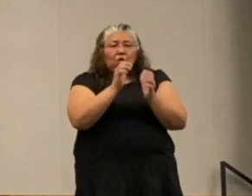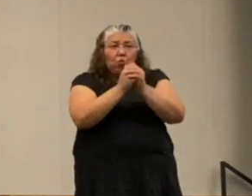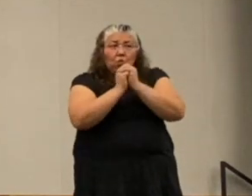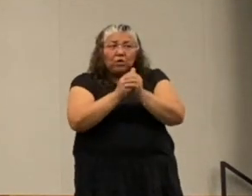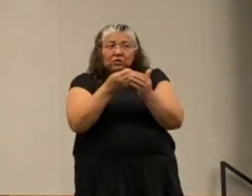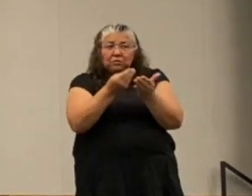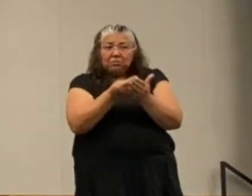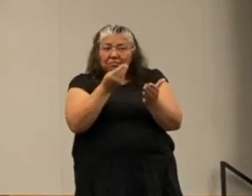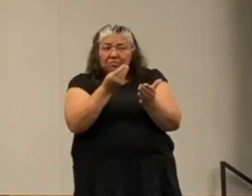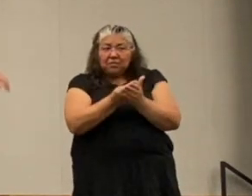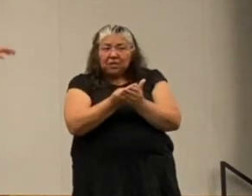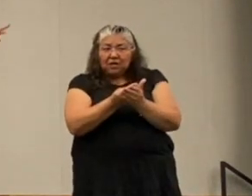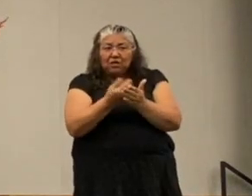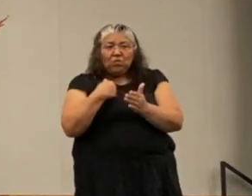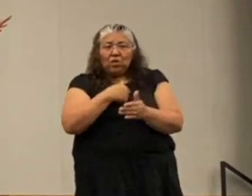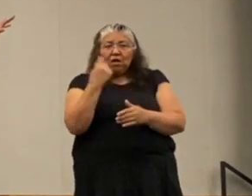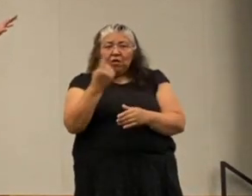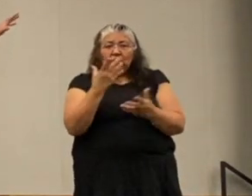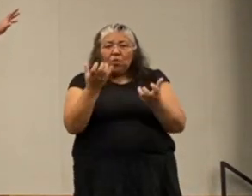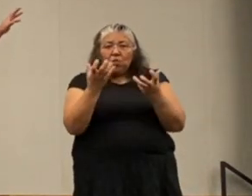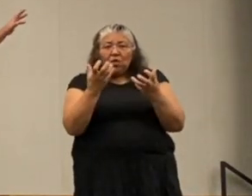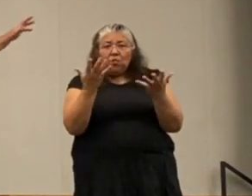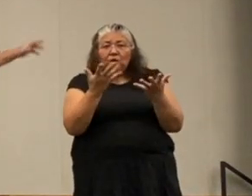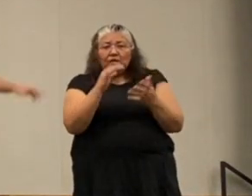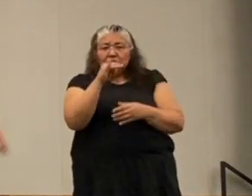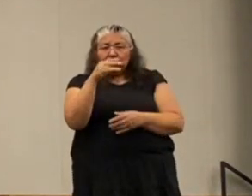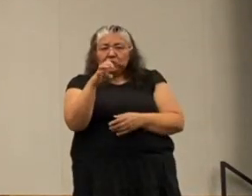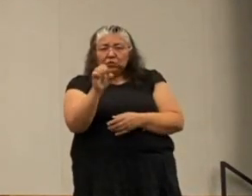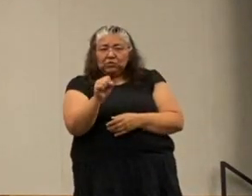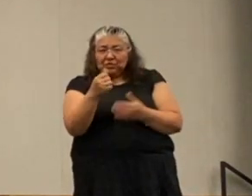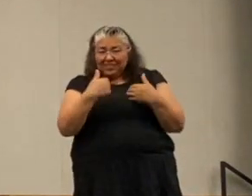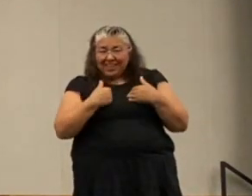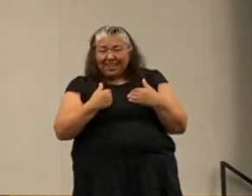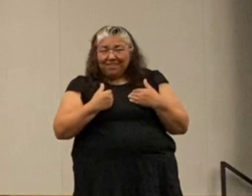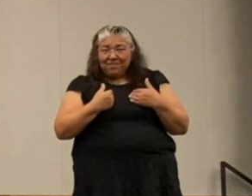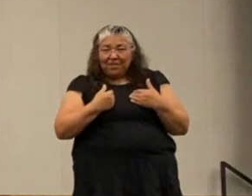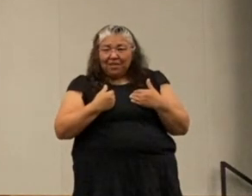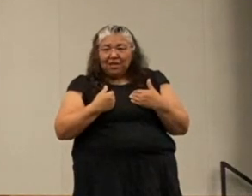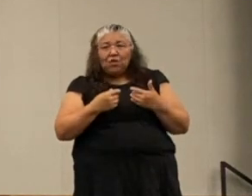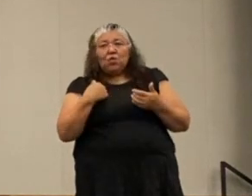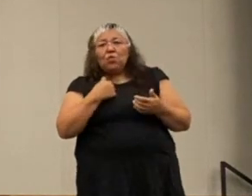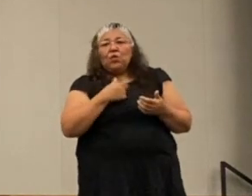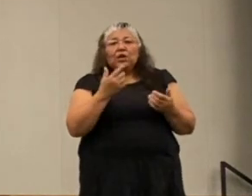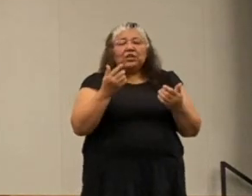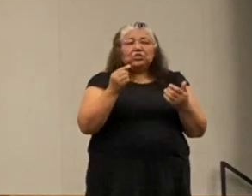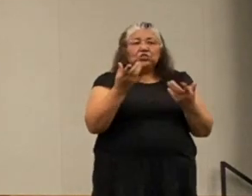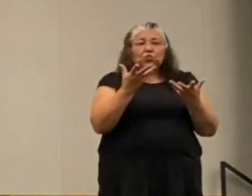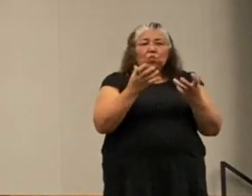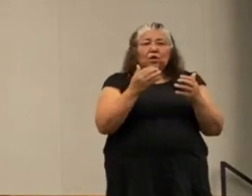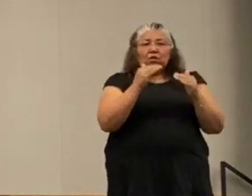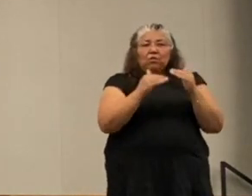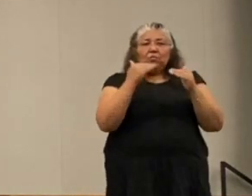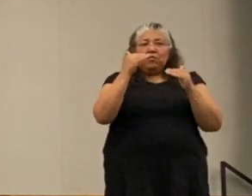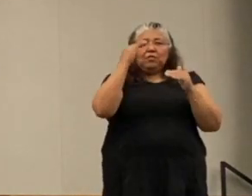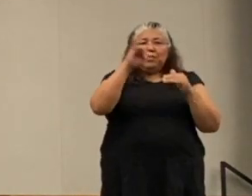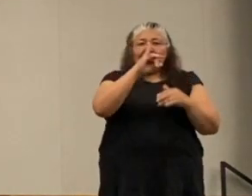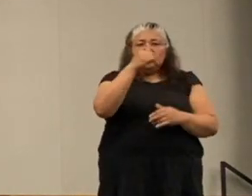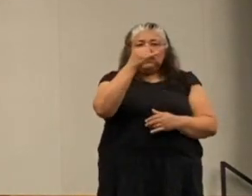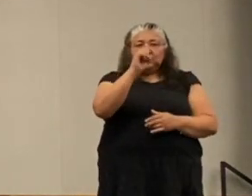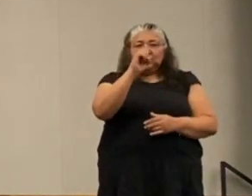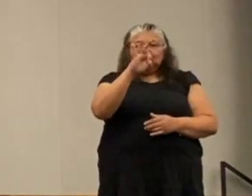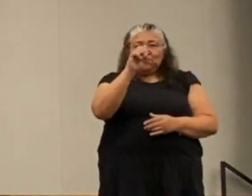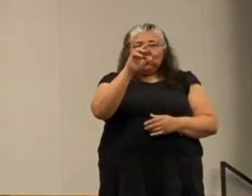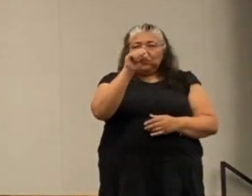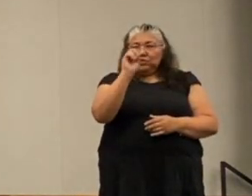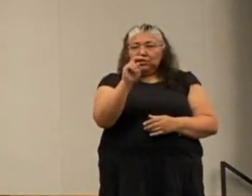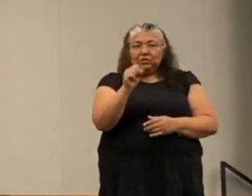money? Aren't we always wanting what the Joneses have, right? Don't we want to just move on up like the Jeffersons? Isn't that